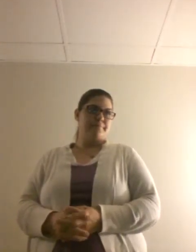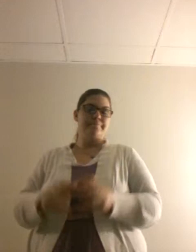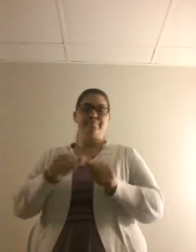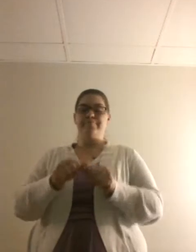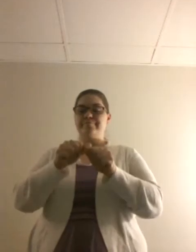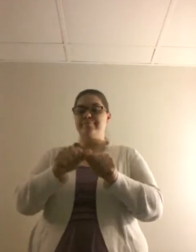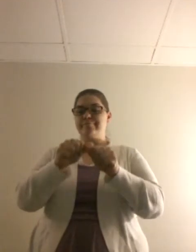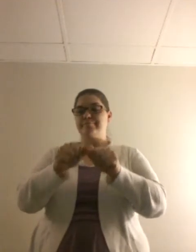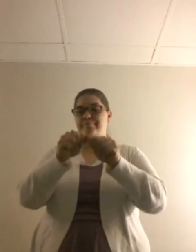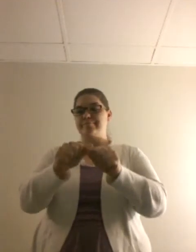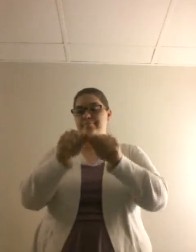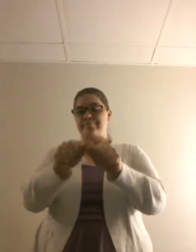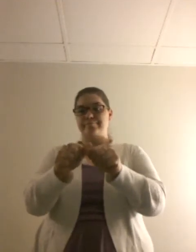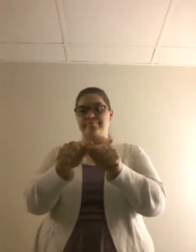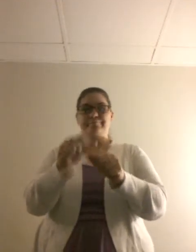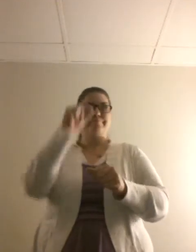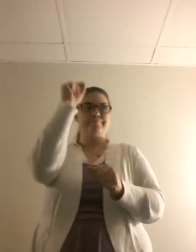fraction. Let's take a look at another one.